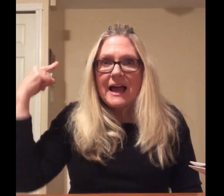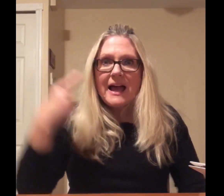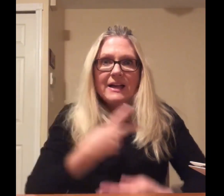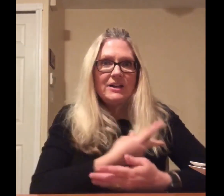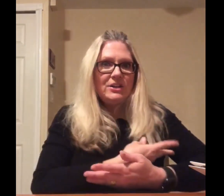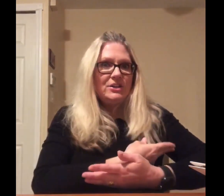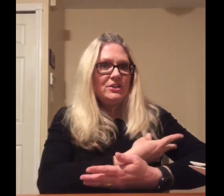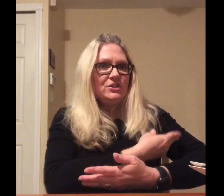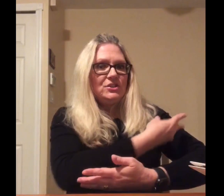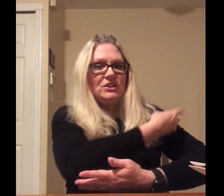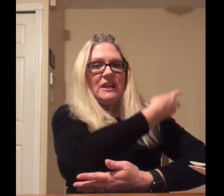black sheep,